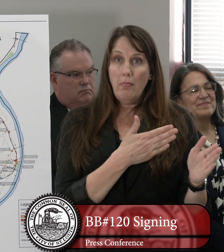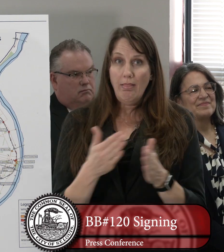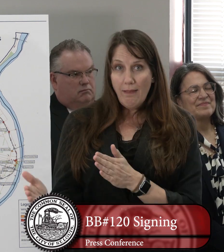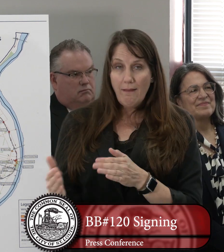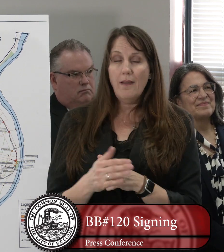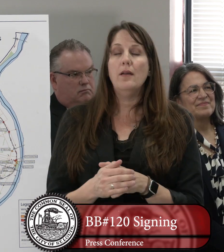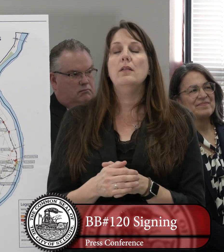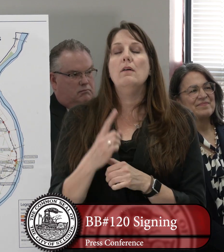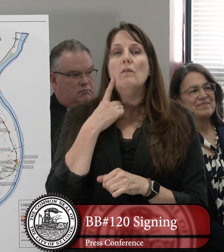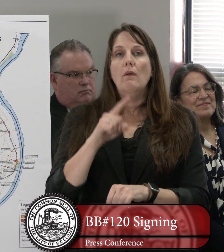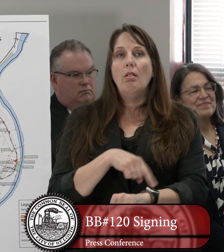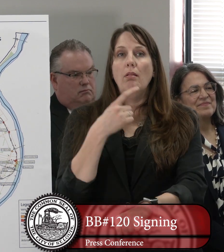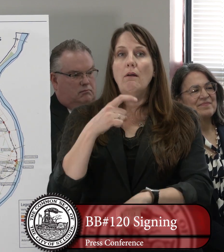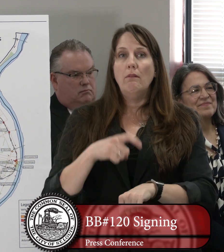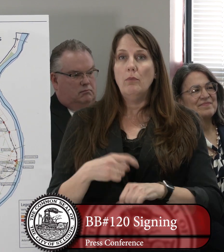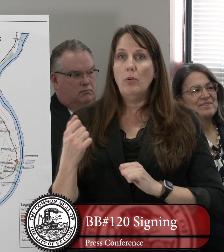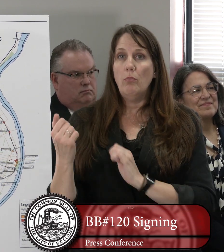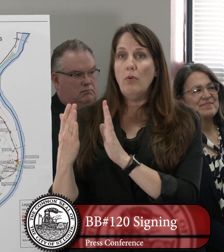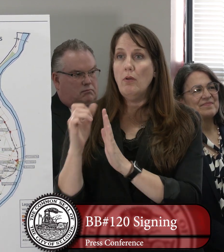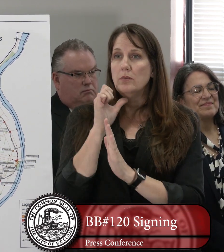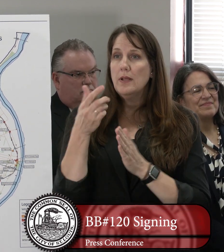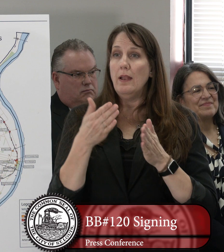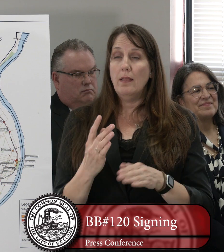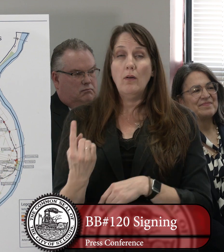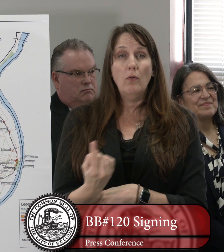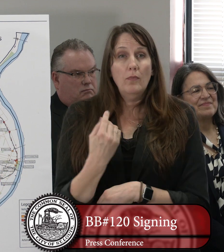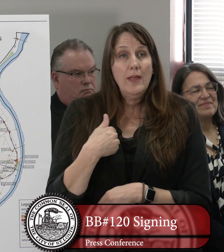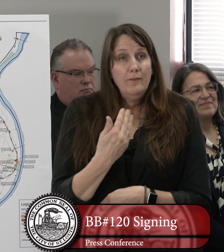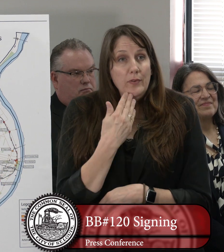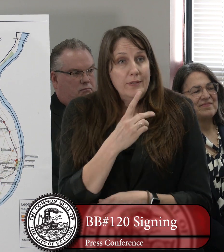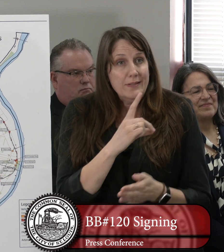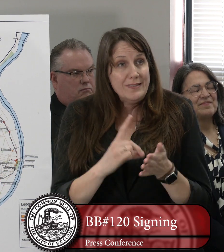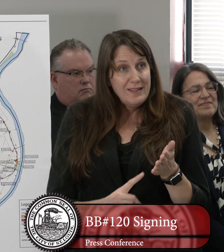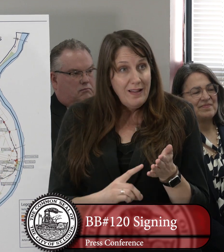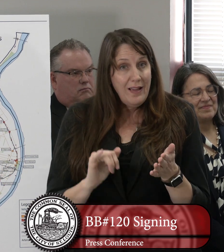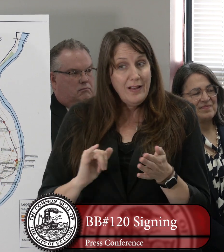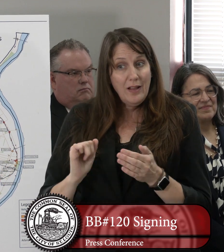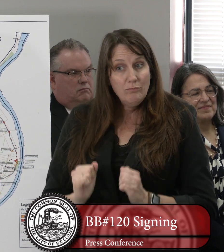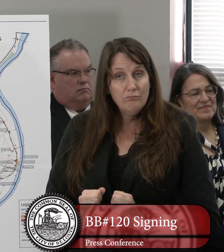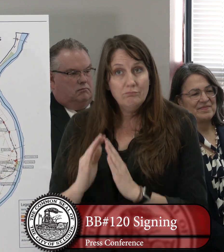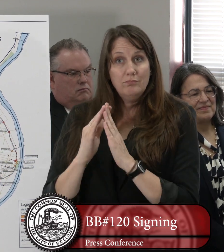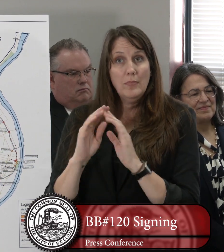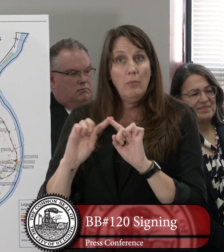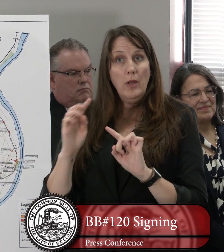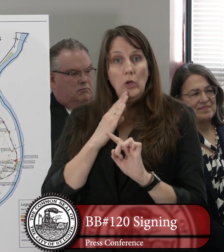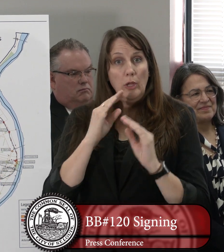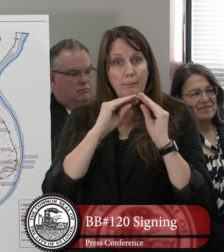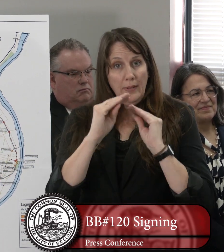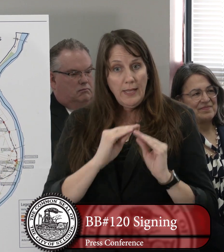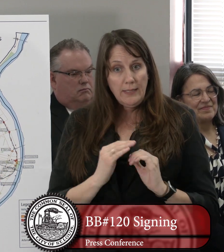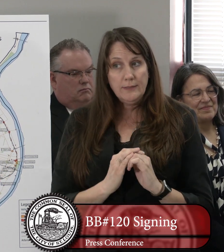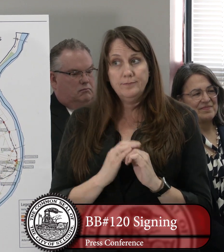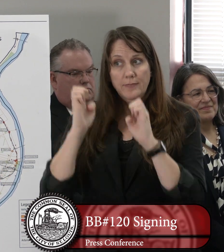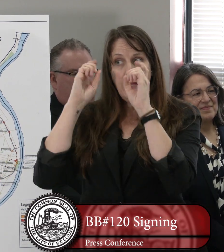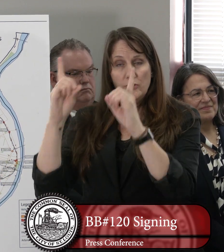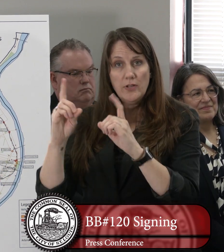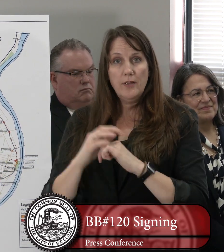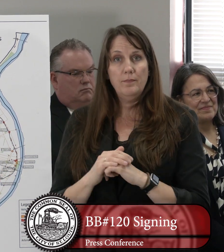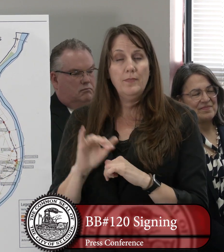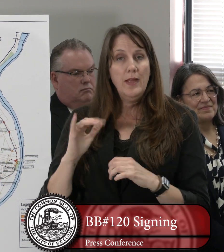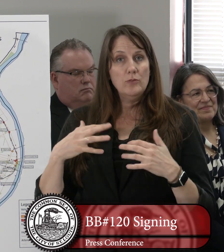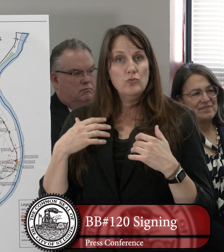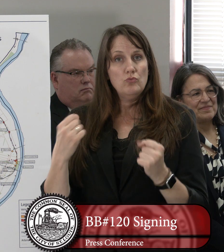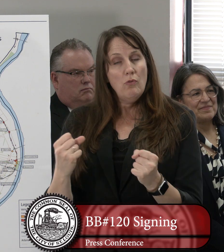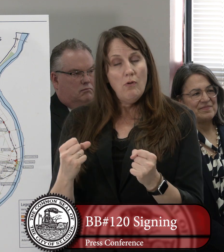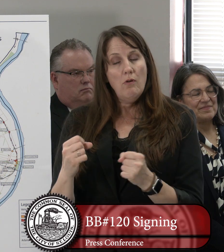long-term strategy that allows us not just to have good design and good building, but good maintenance, good education, and strong